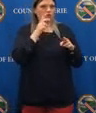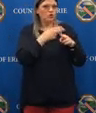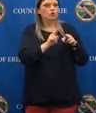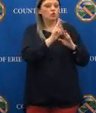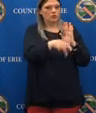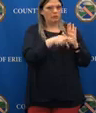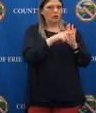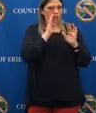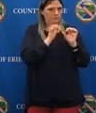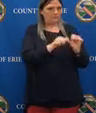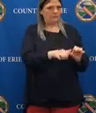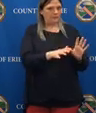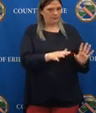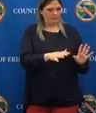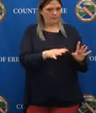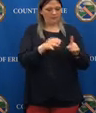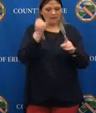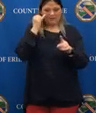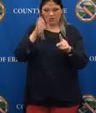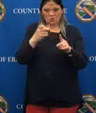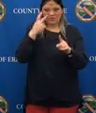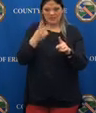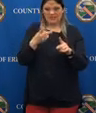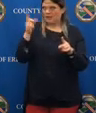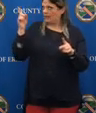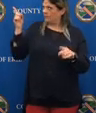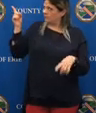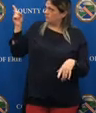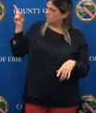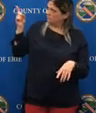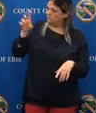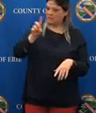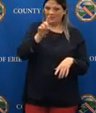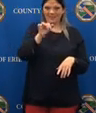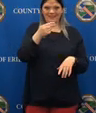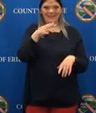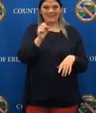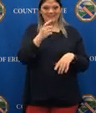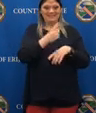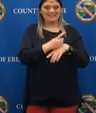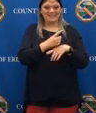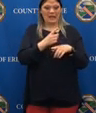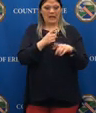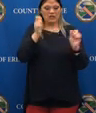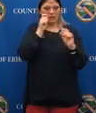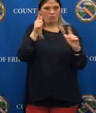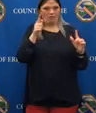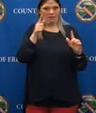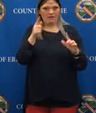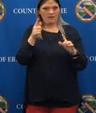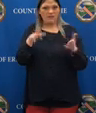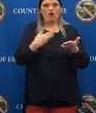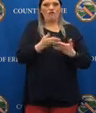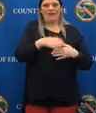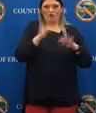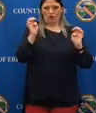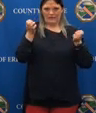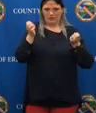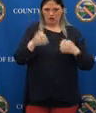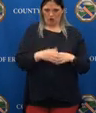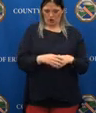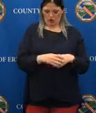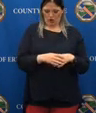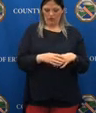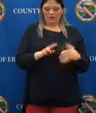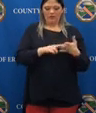time. If you can see on the screen, the Dingus Day surprise actually came on Easter, in which our staff